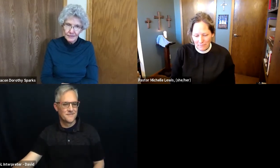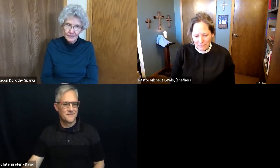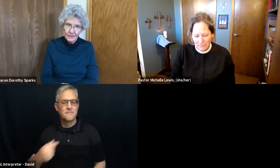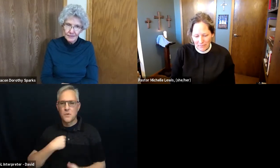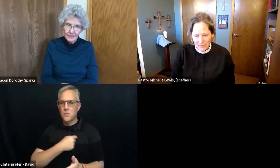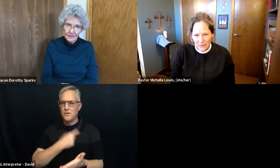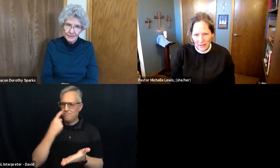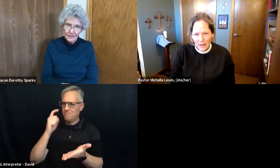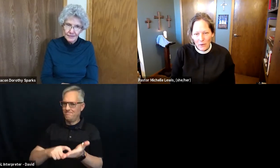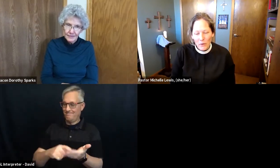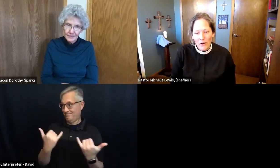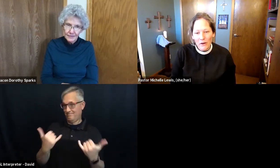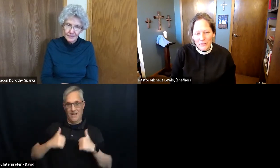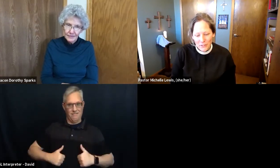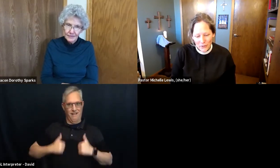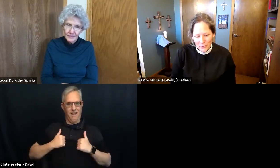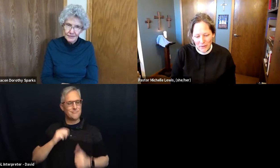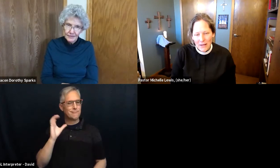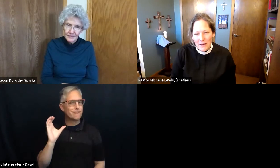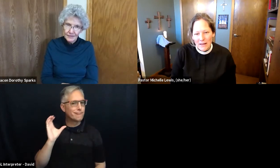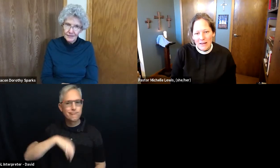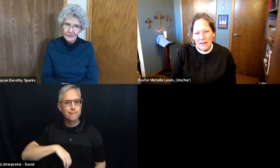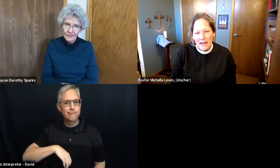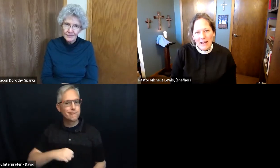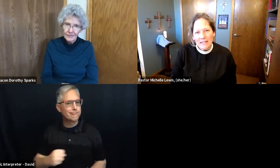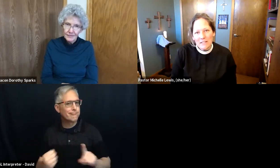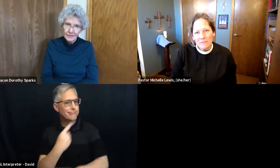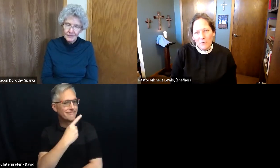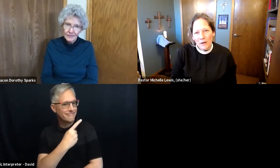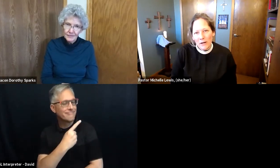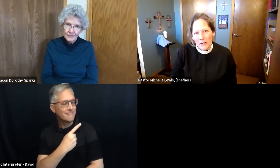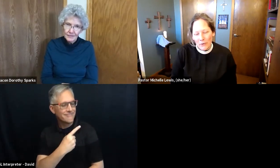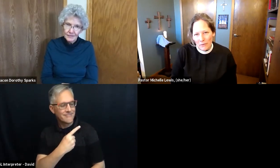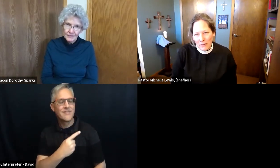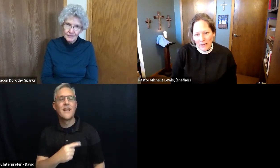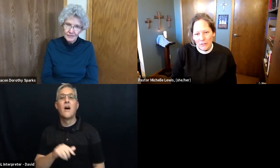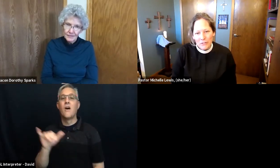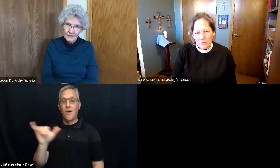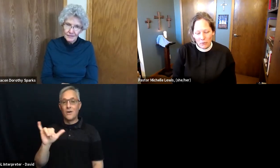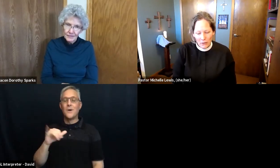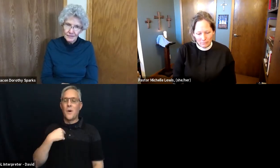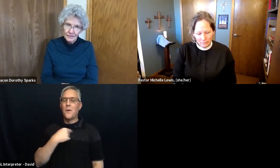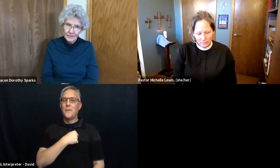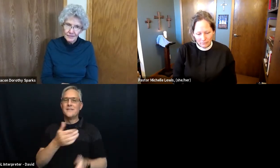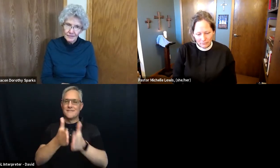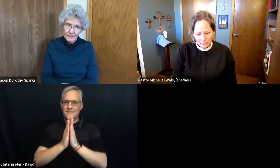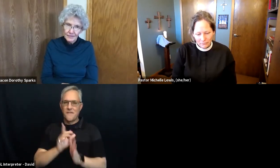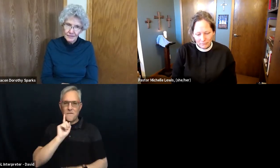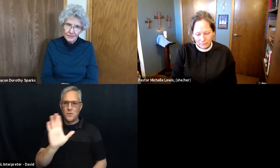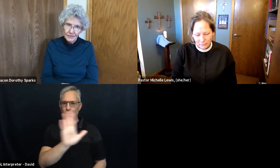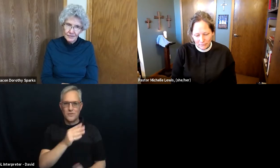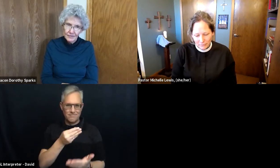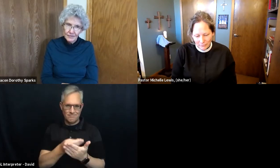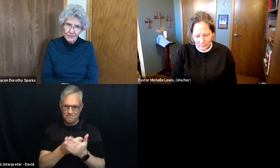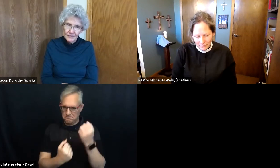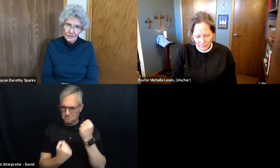days. And we also ask for your financial support.